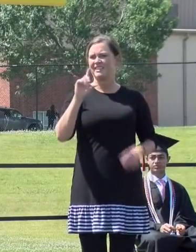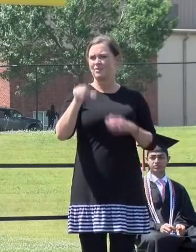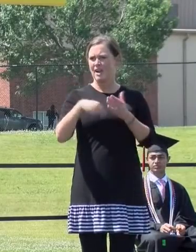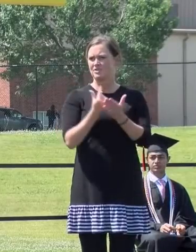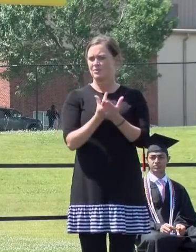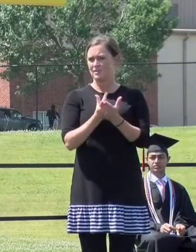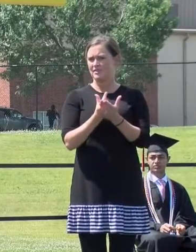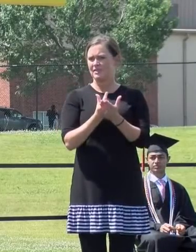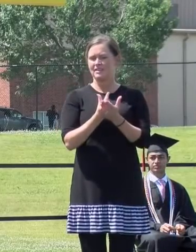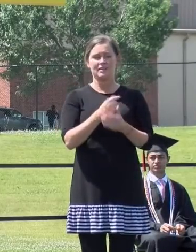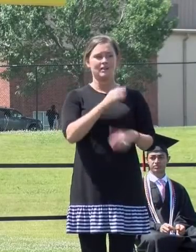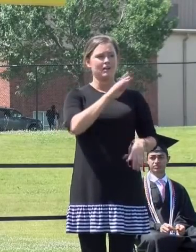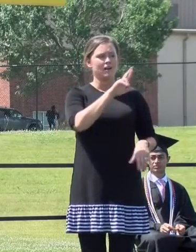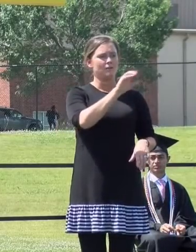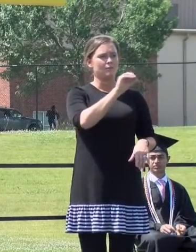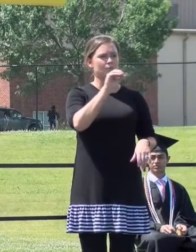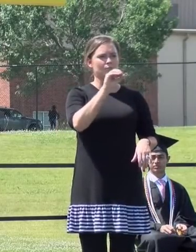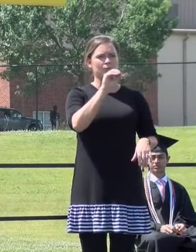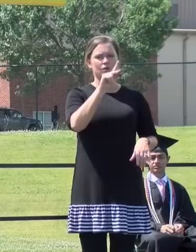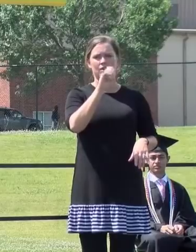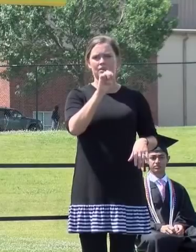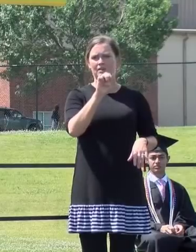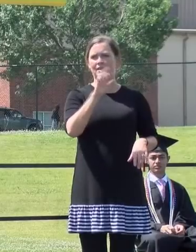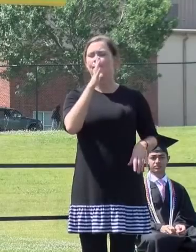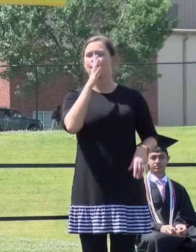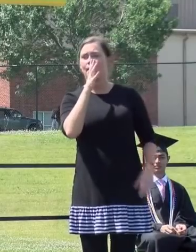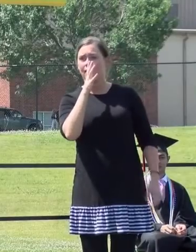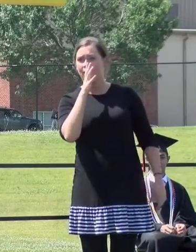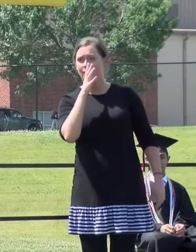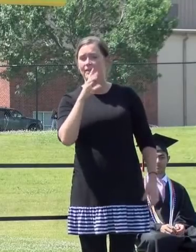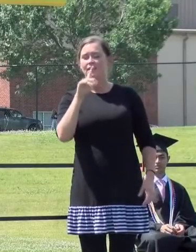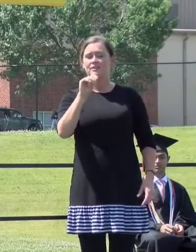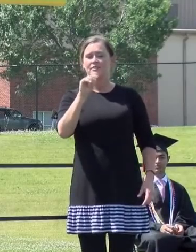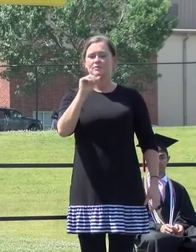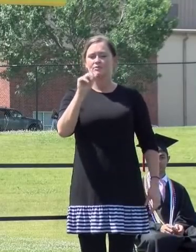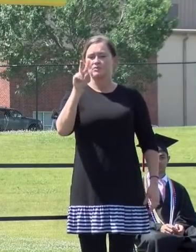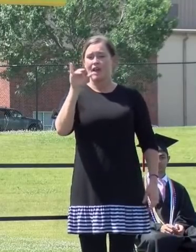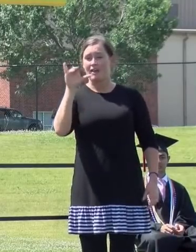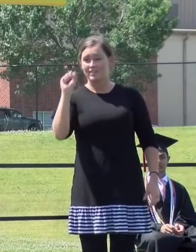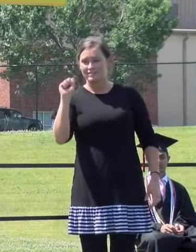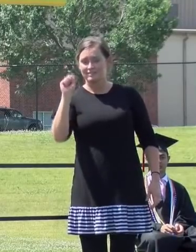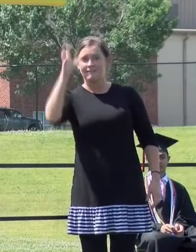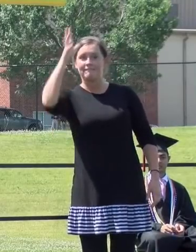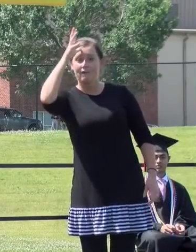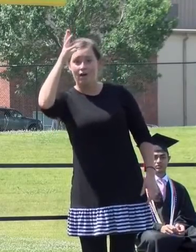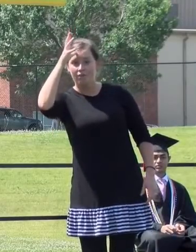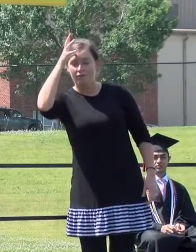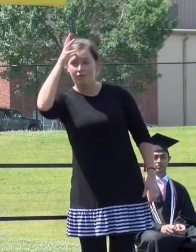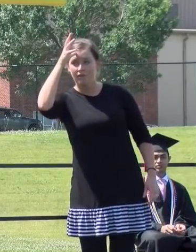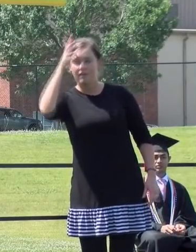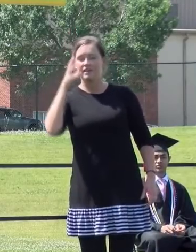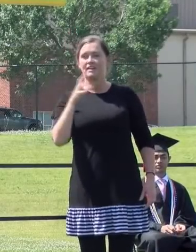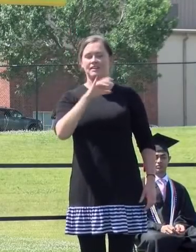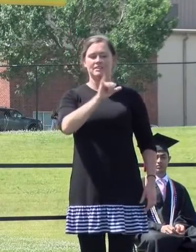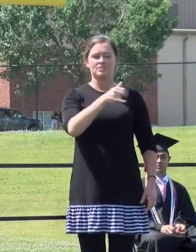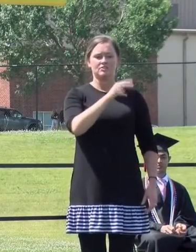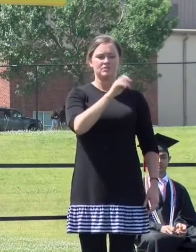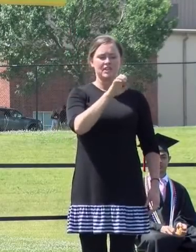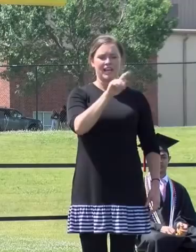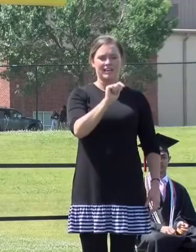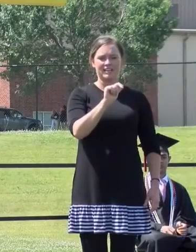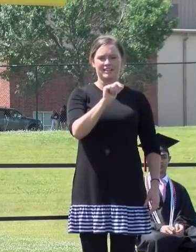graduate. Brooke Atchison, mother. Travis Atchison, father. Janet